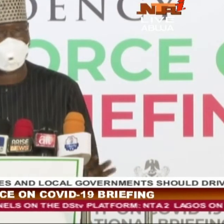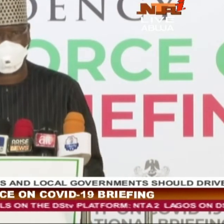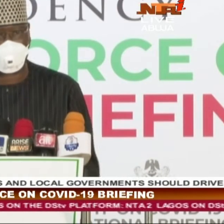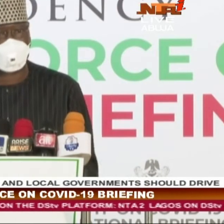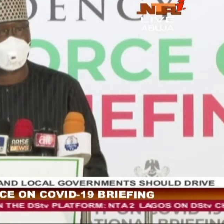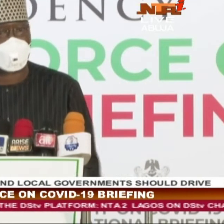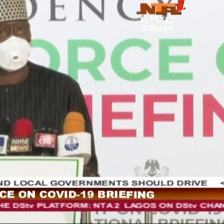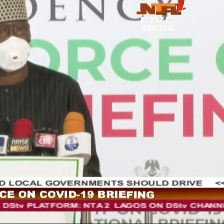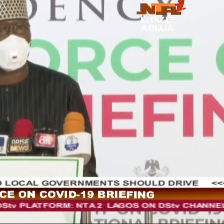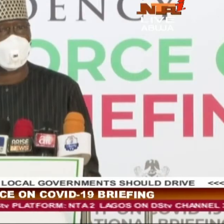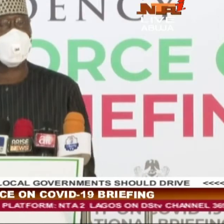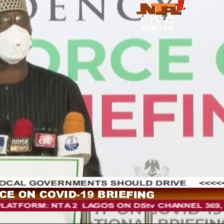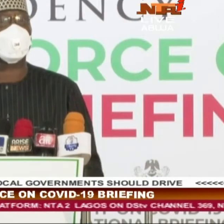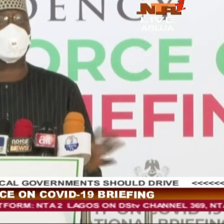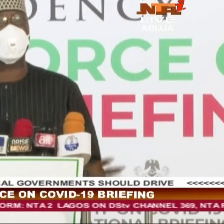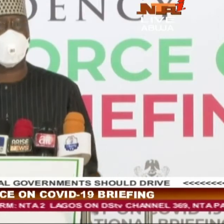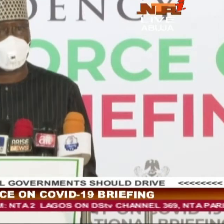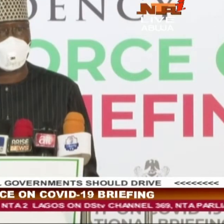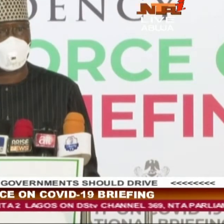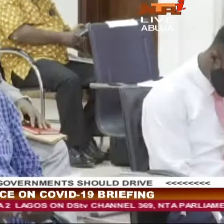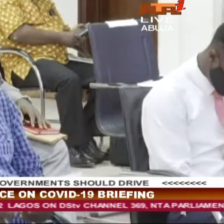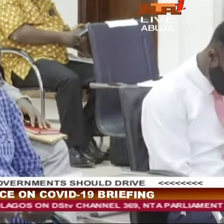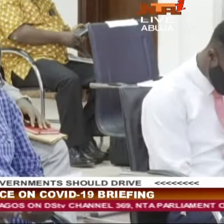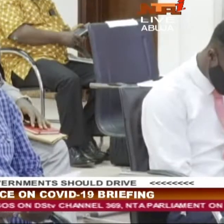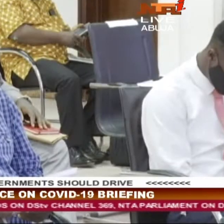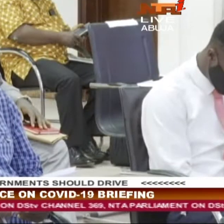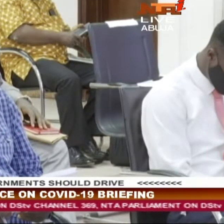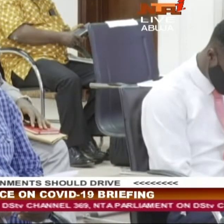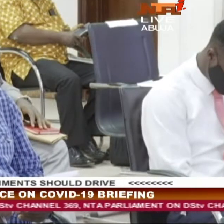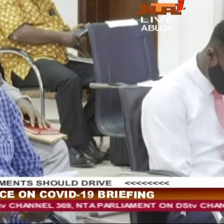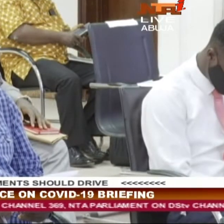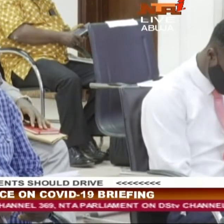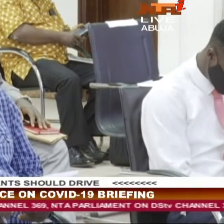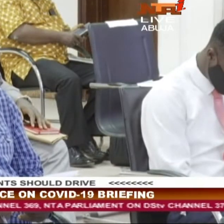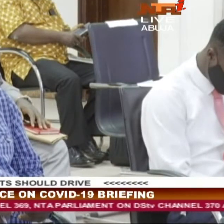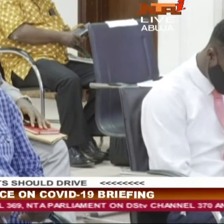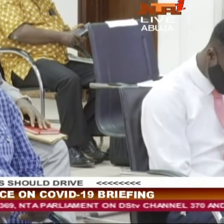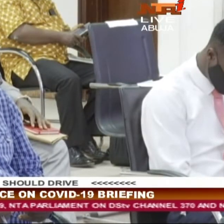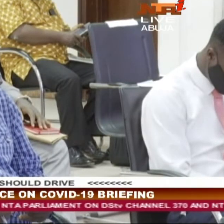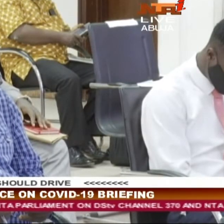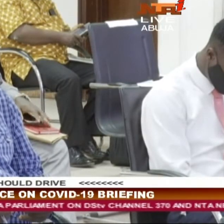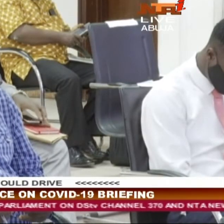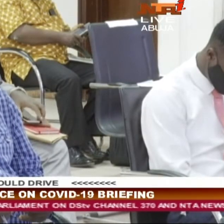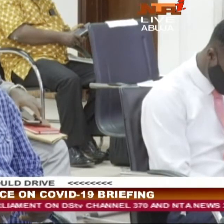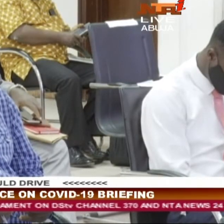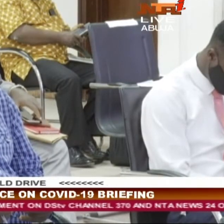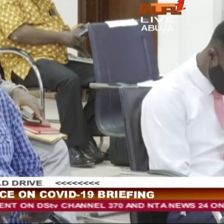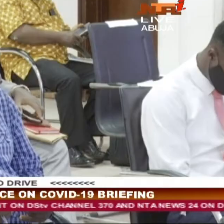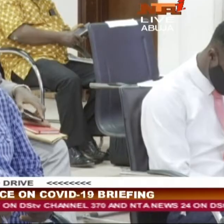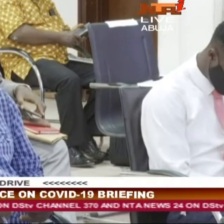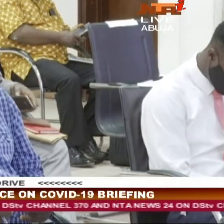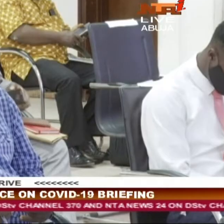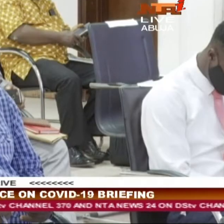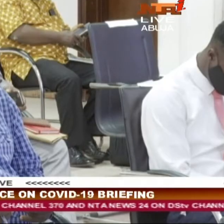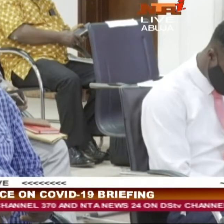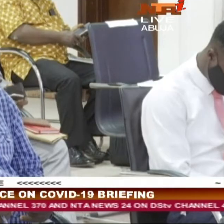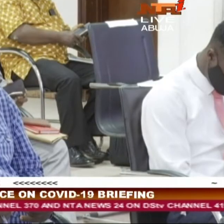You always have stories to tell you of what they did in the day. But we're